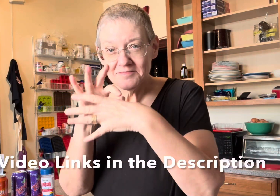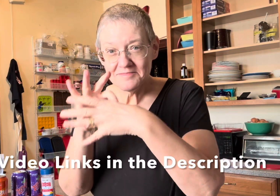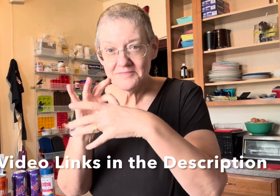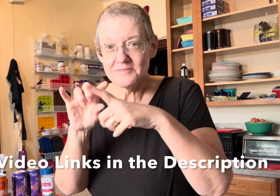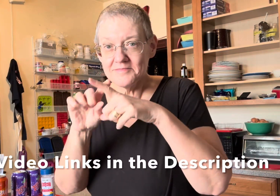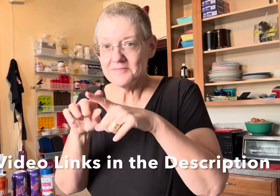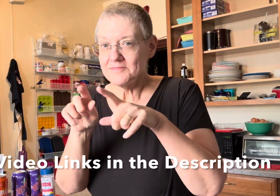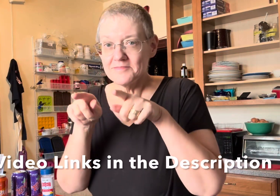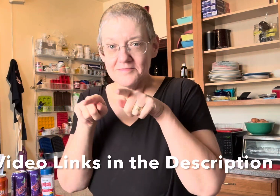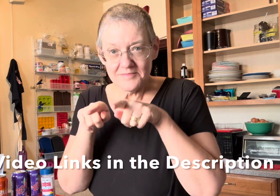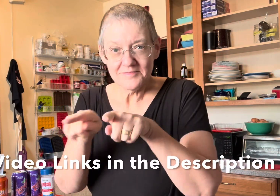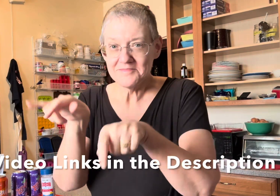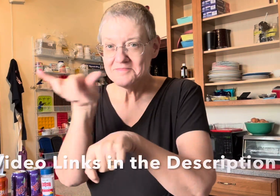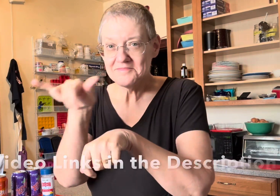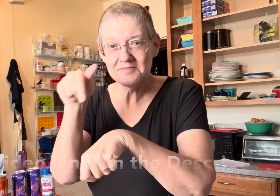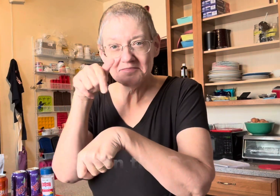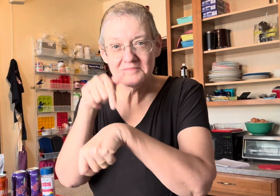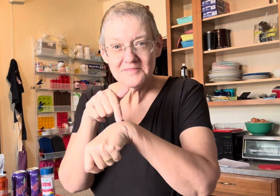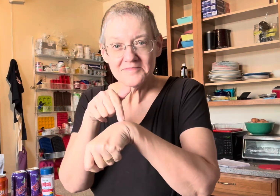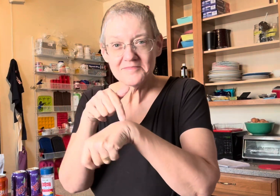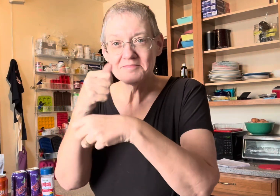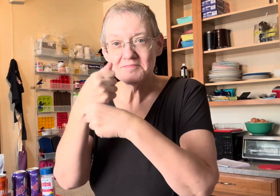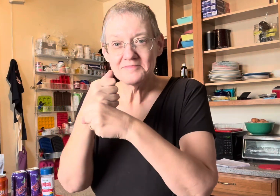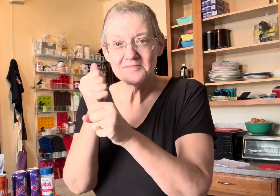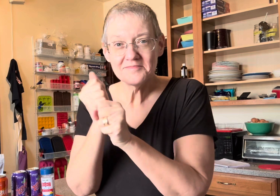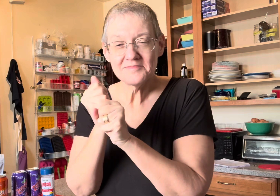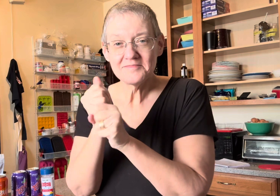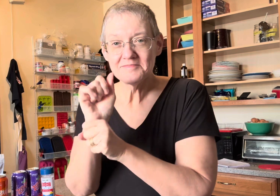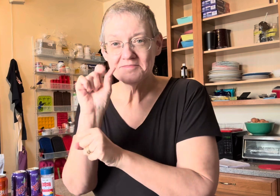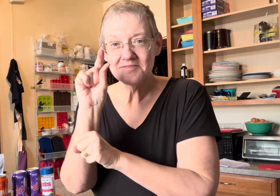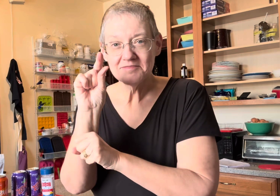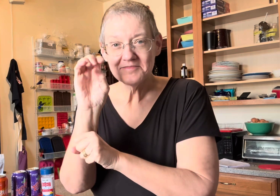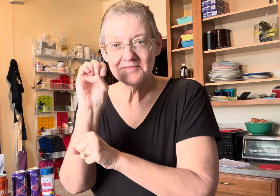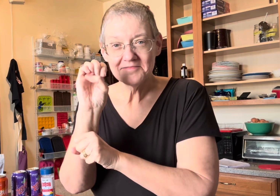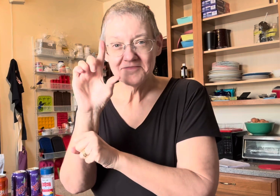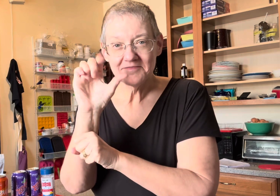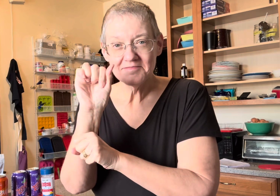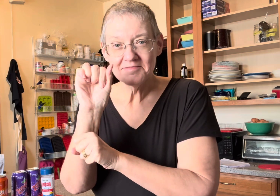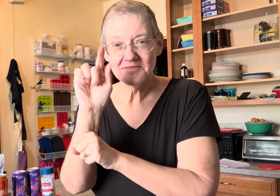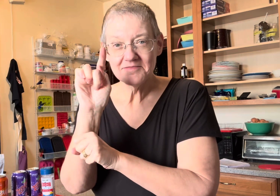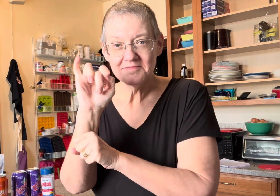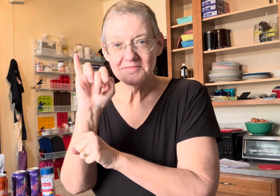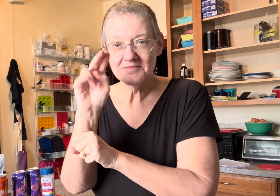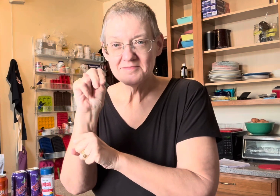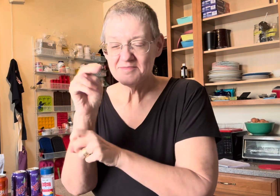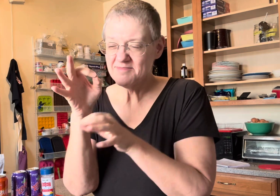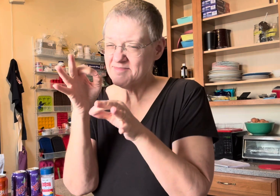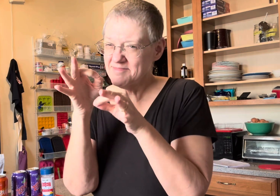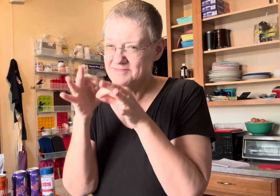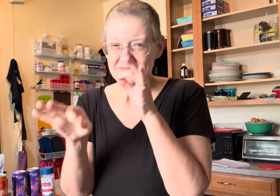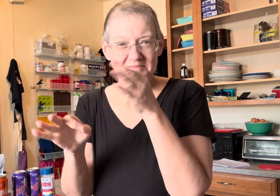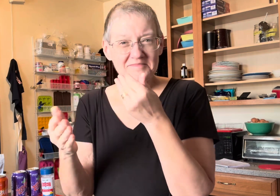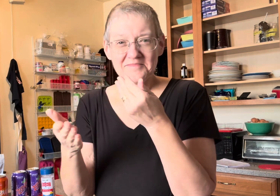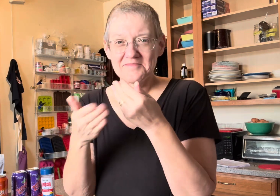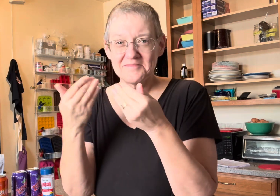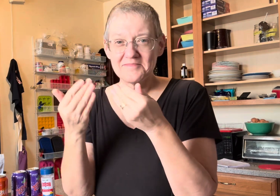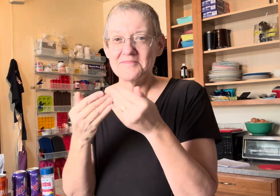Now I need to make taco meat. I'm going to do it at the same time that I make gelatin. And it's simple